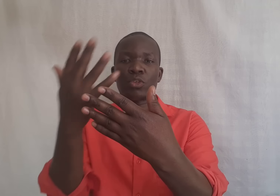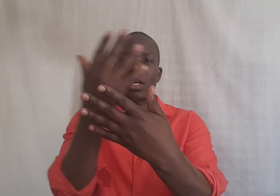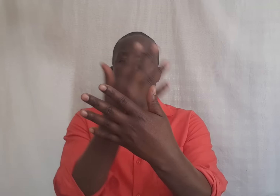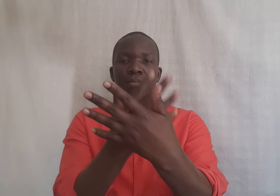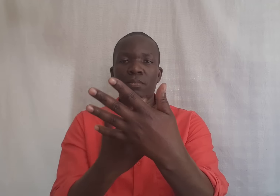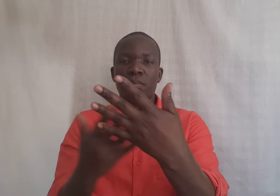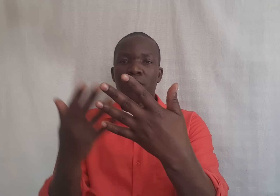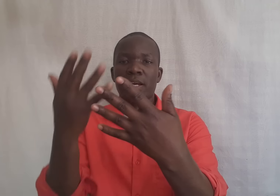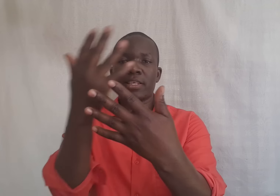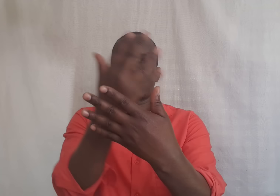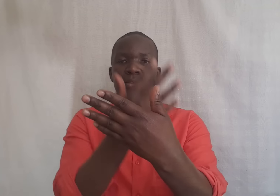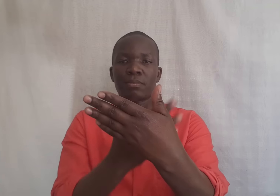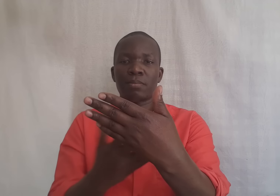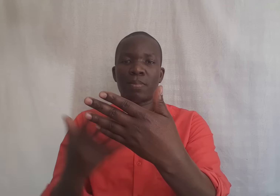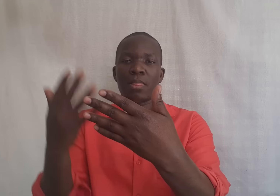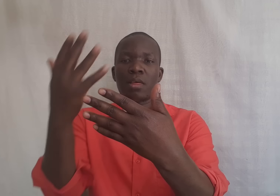Computer like this.